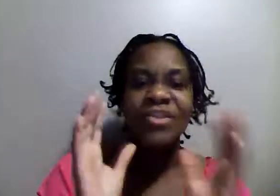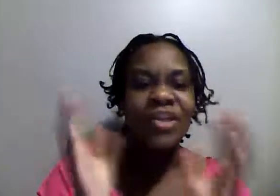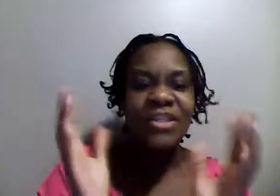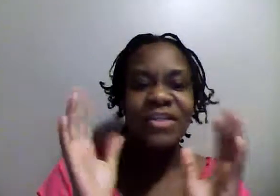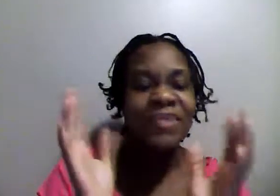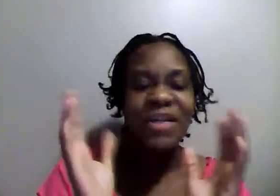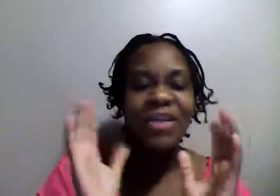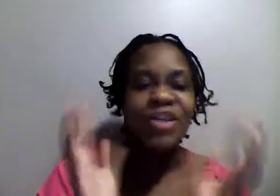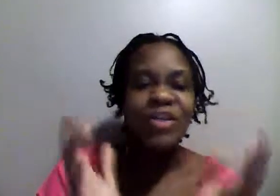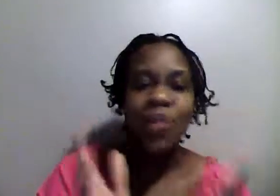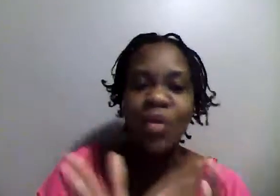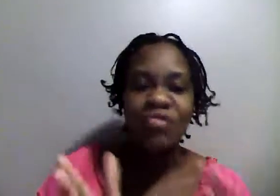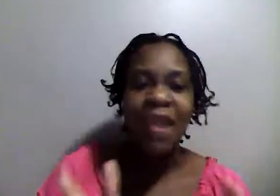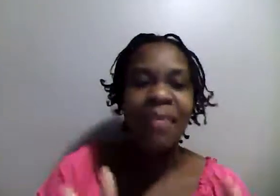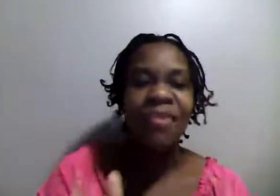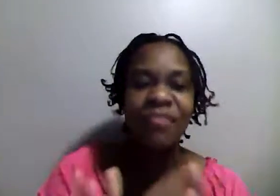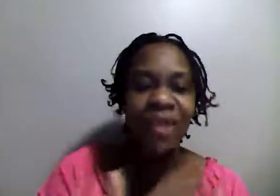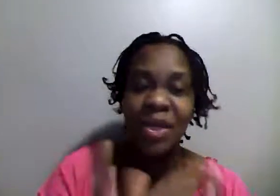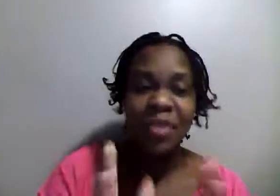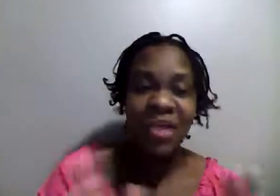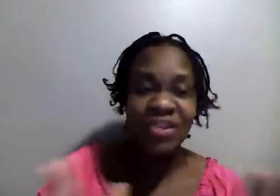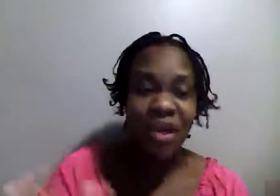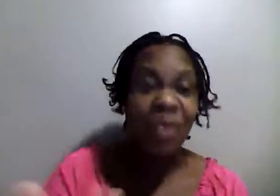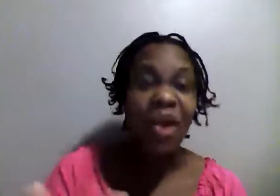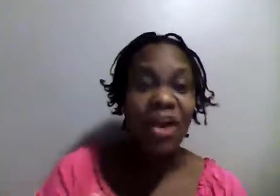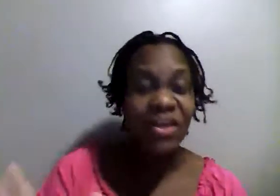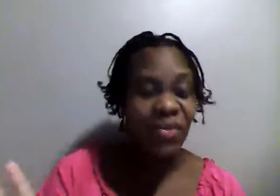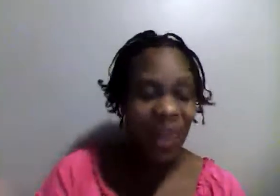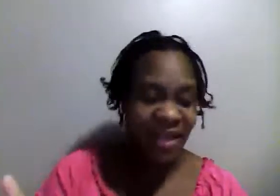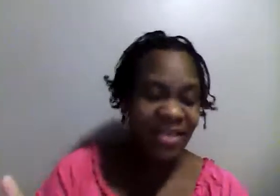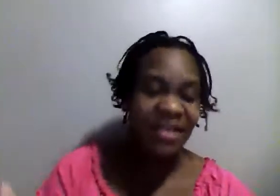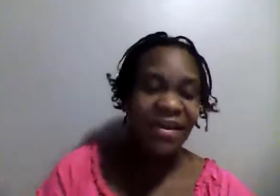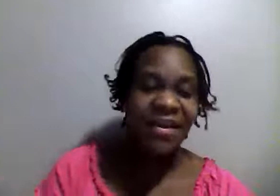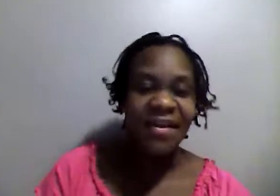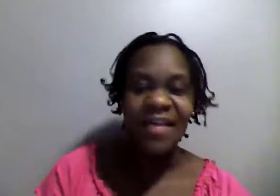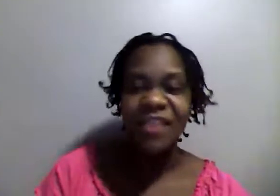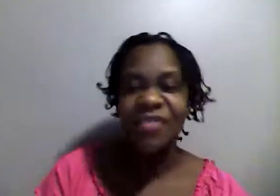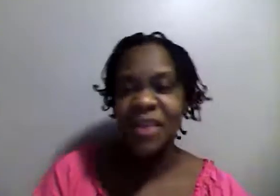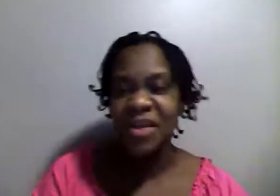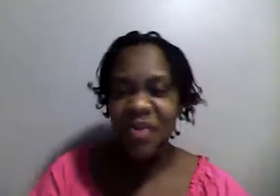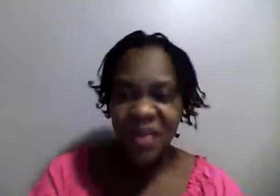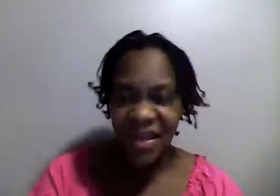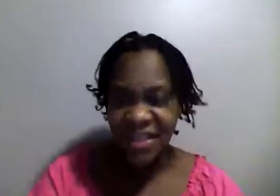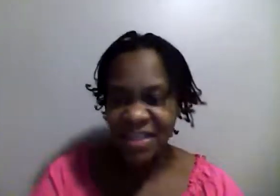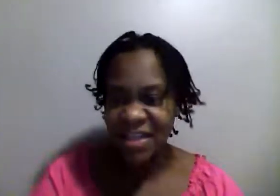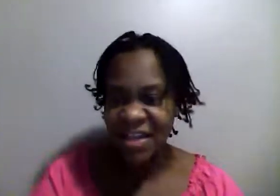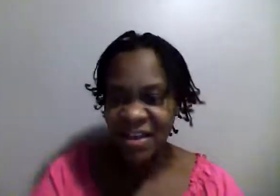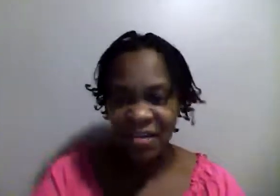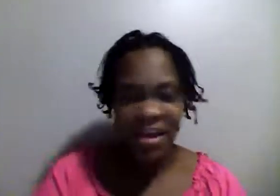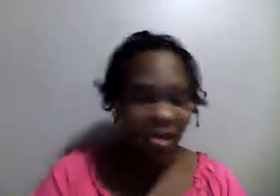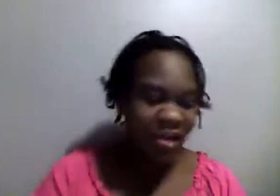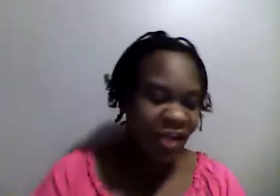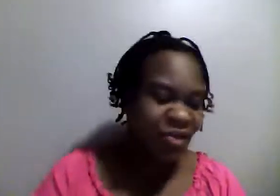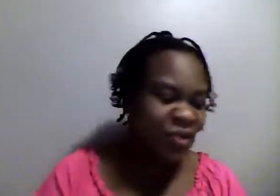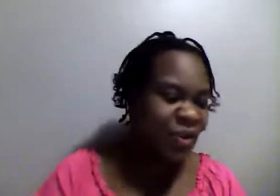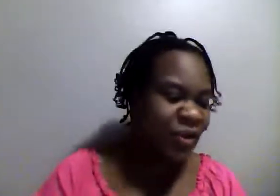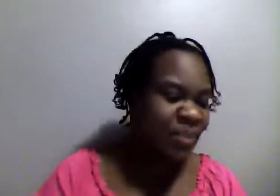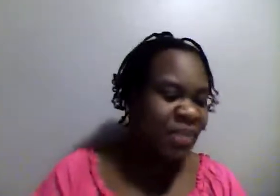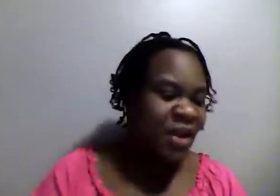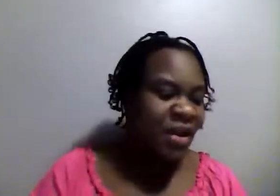the tomato just won't ripen fully no matter how long you wait. That's when you know that it is either green or yellow shoulder.